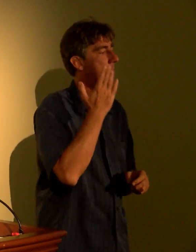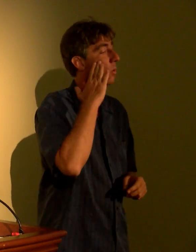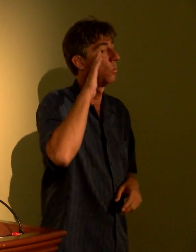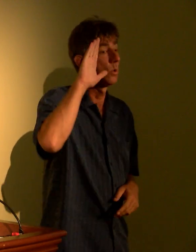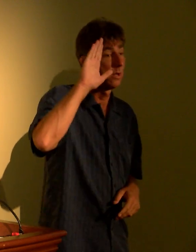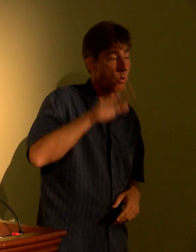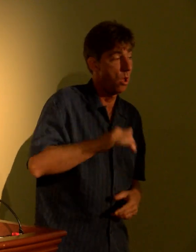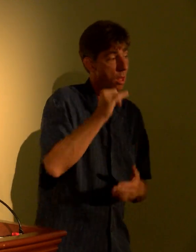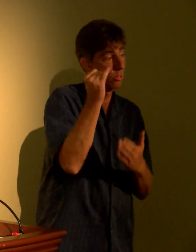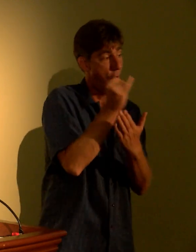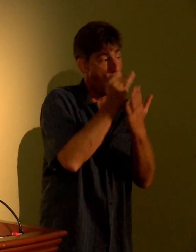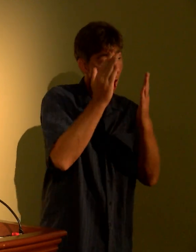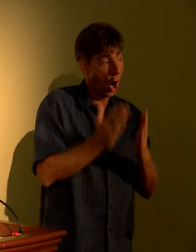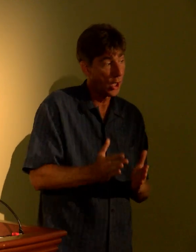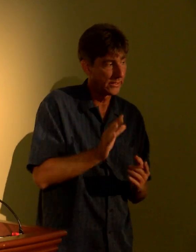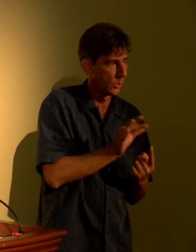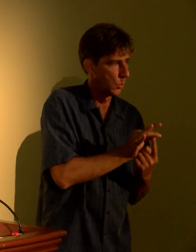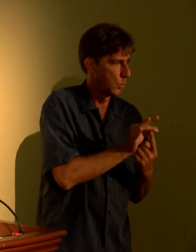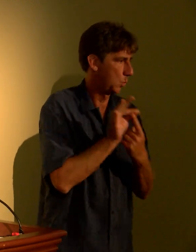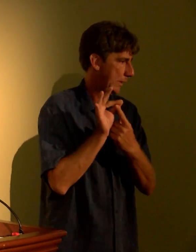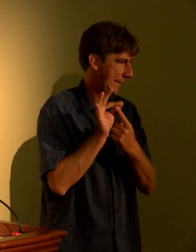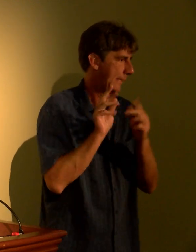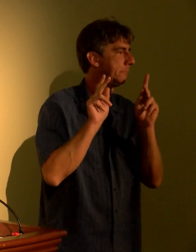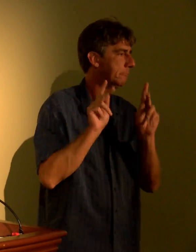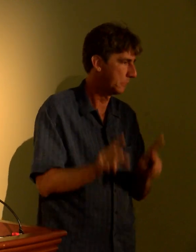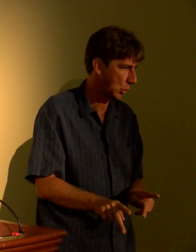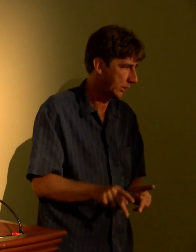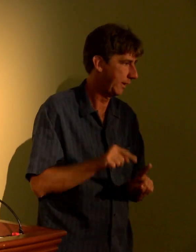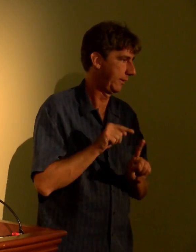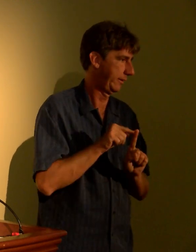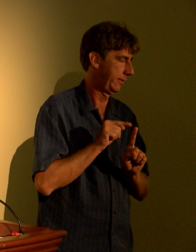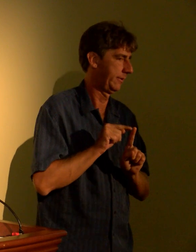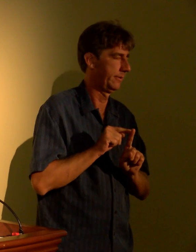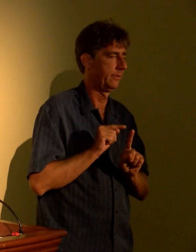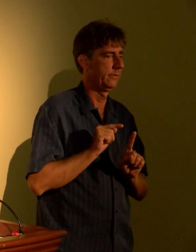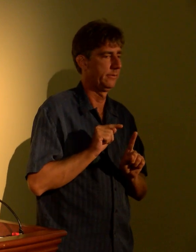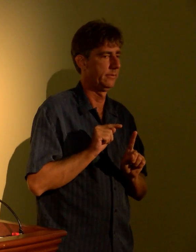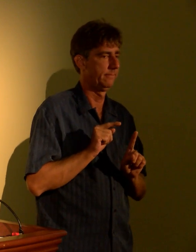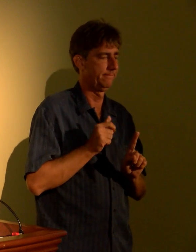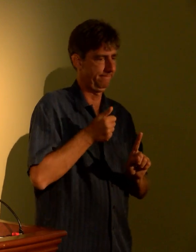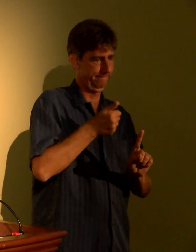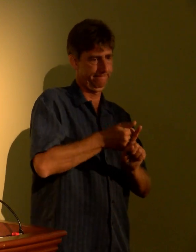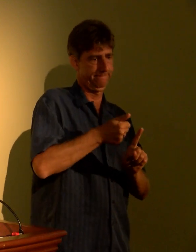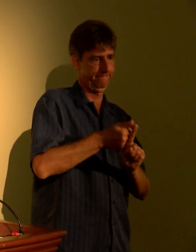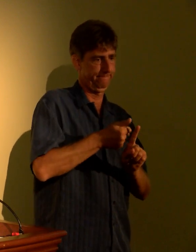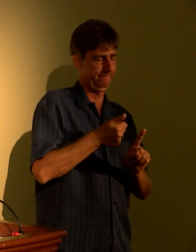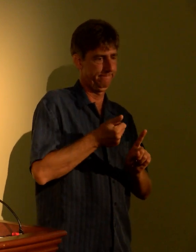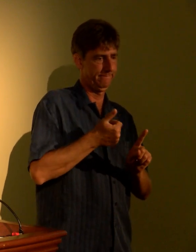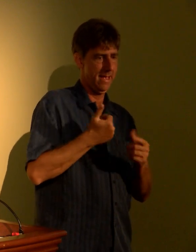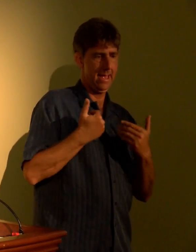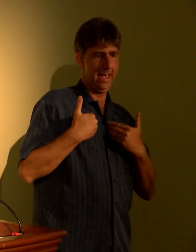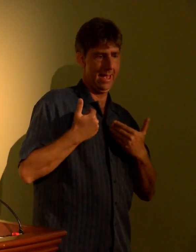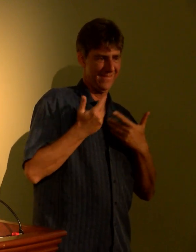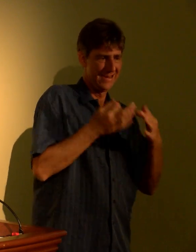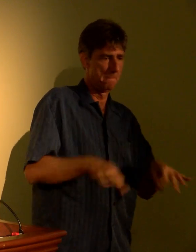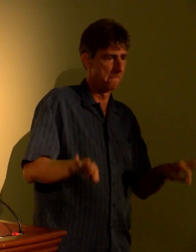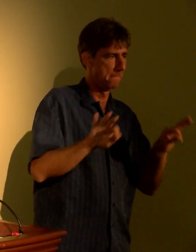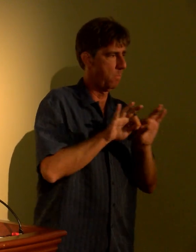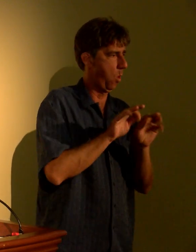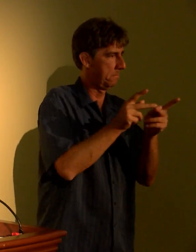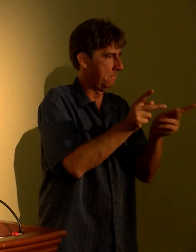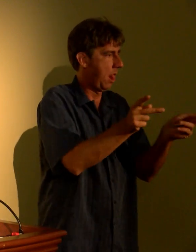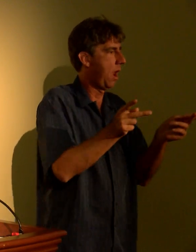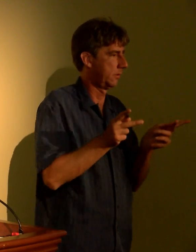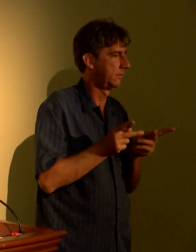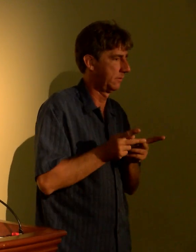this portrait was a unique person, someone who really has an important place